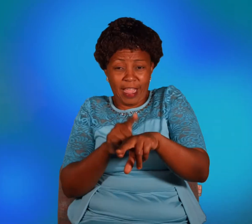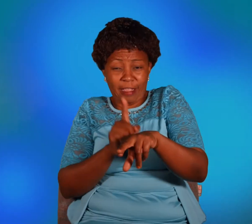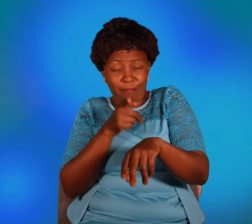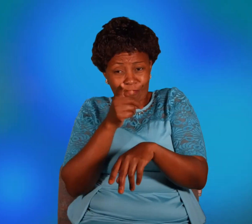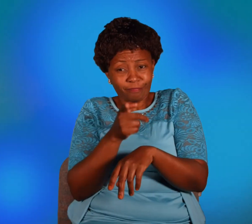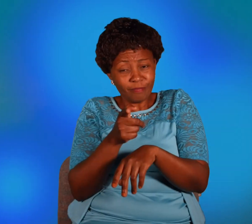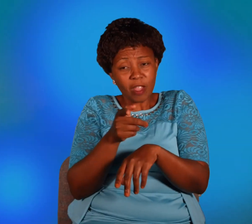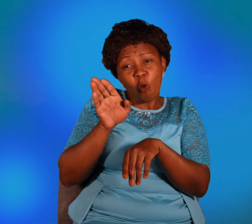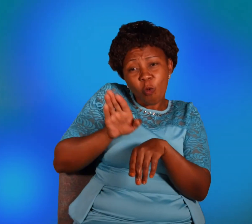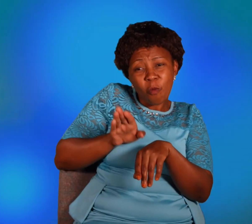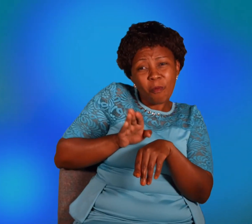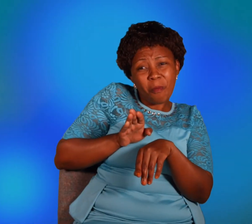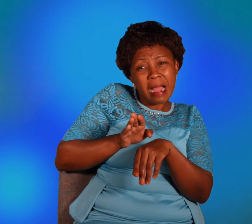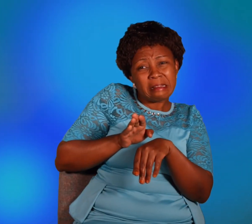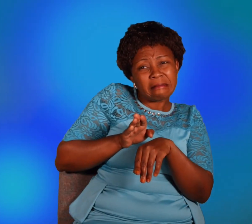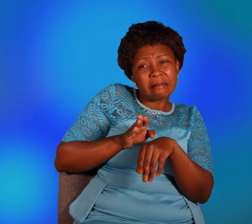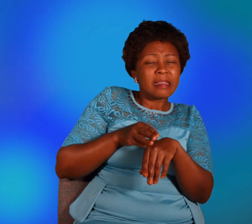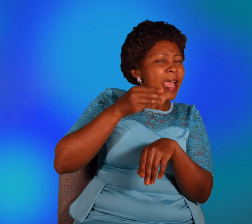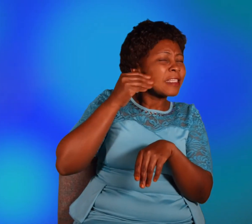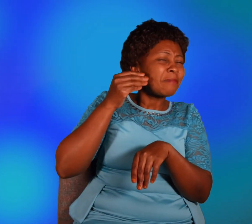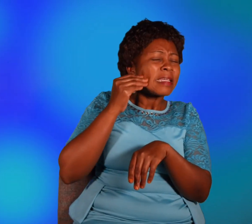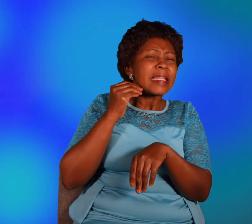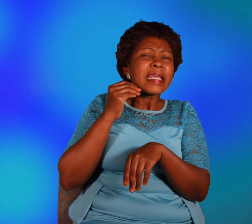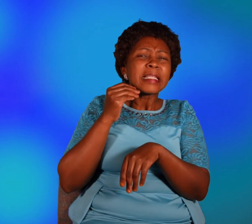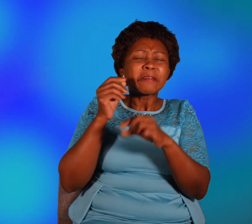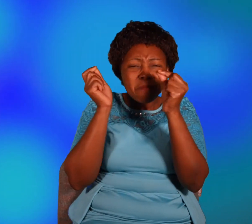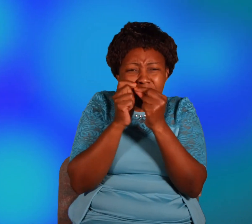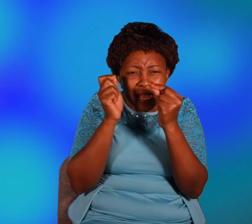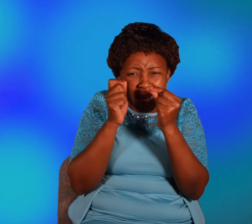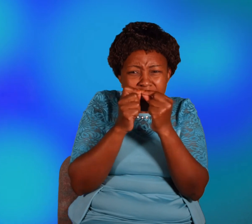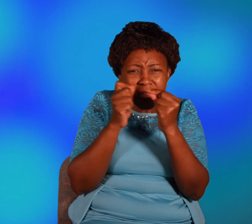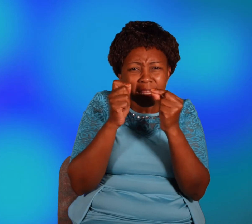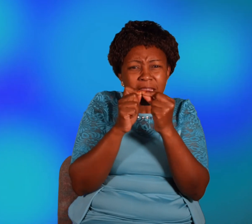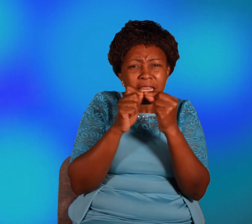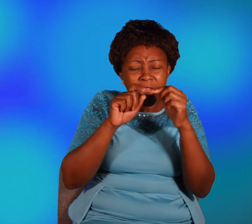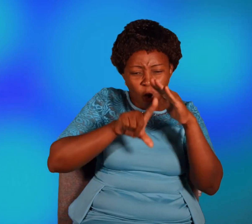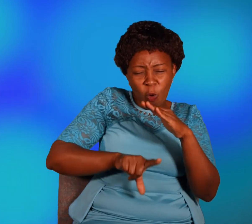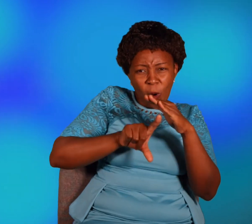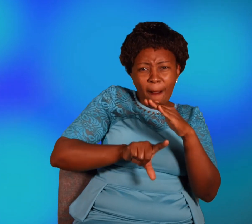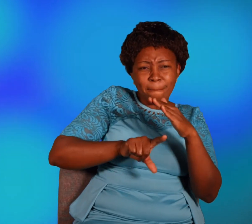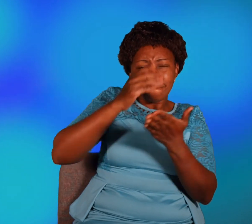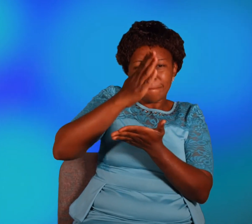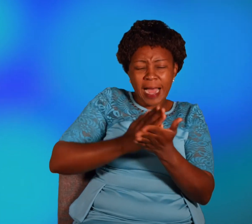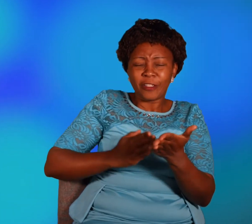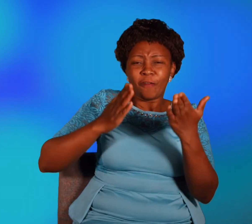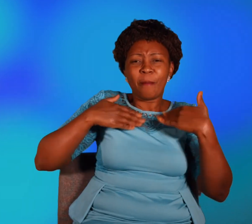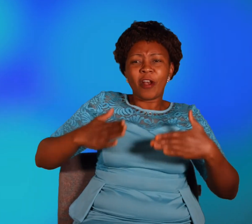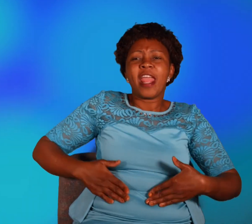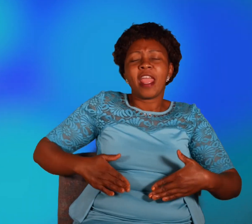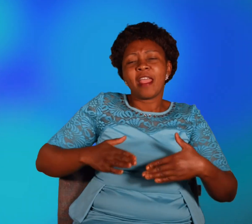During this period, a woman may experience pain in the lower abdominal area.